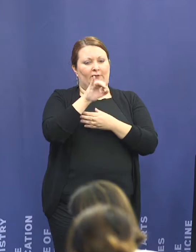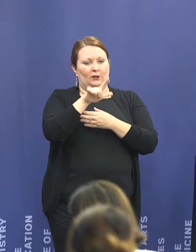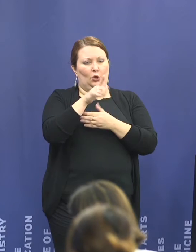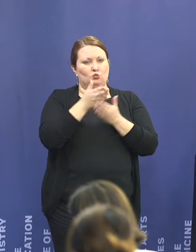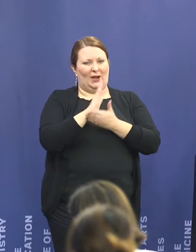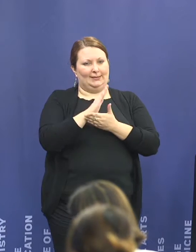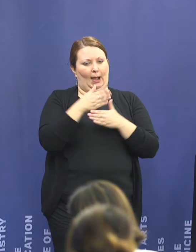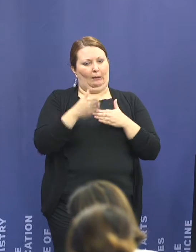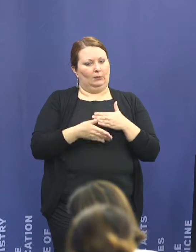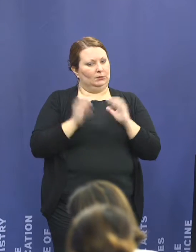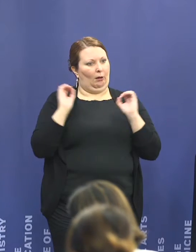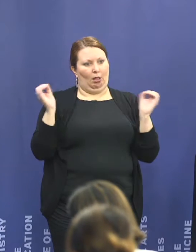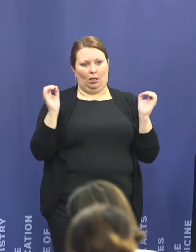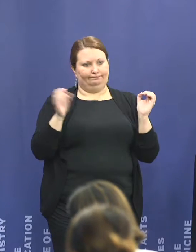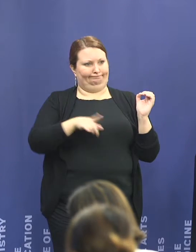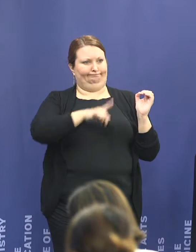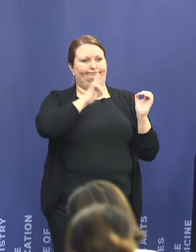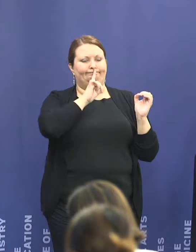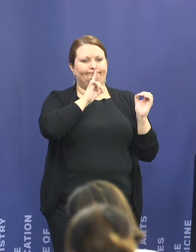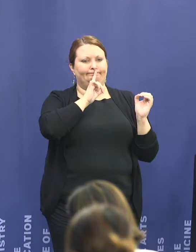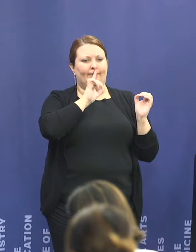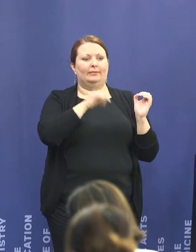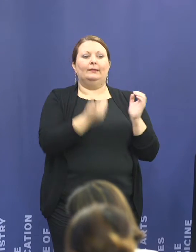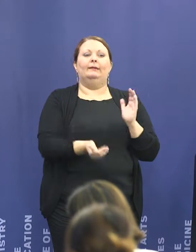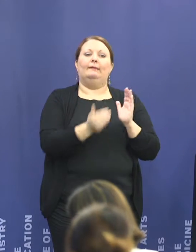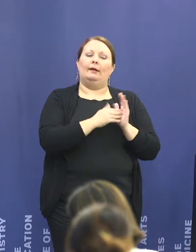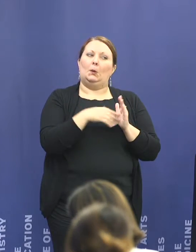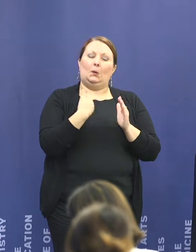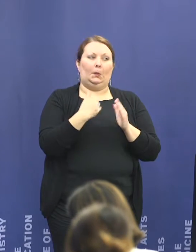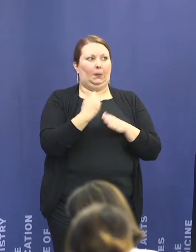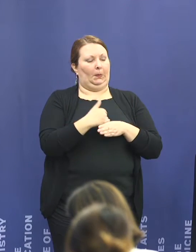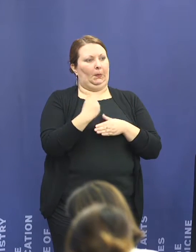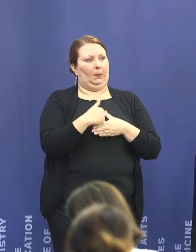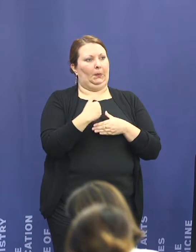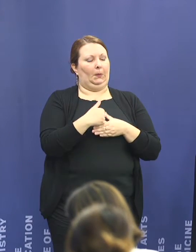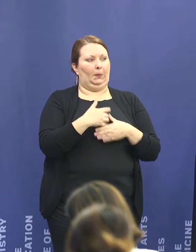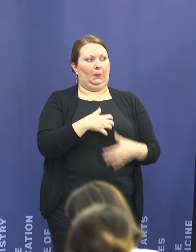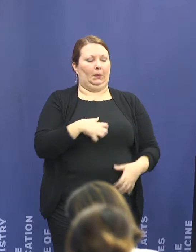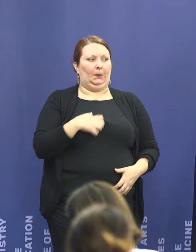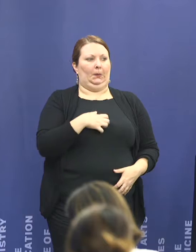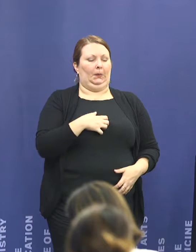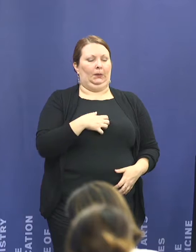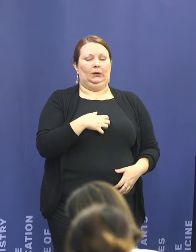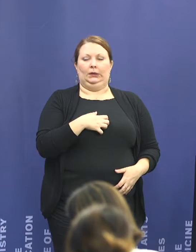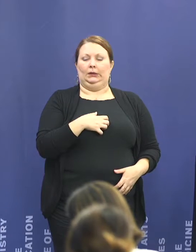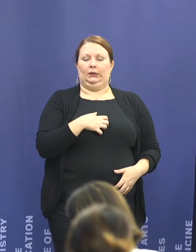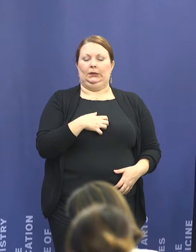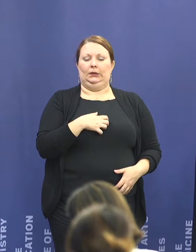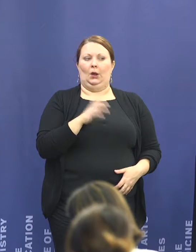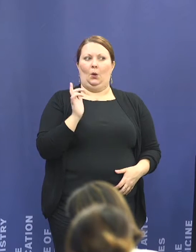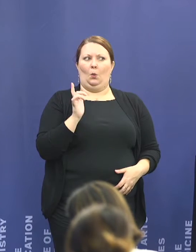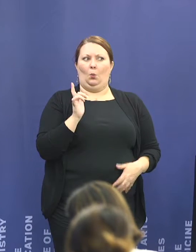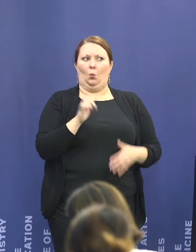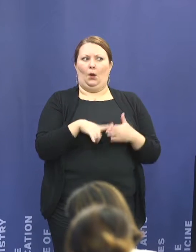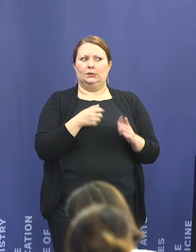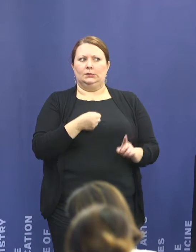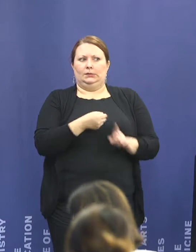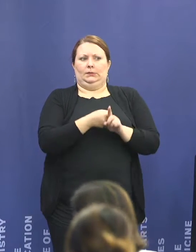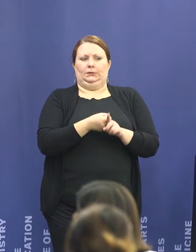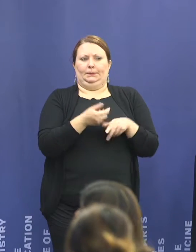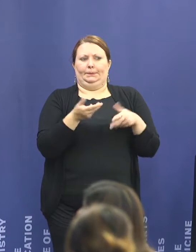all. This is, again, very, very troubling. So what are the stakes? Again, I think I've made this very